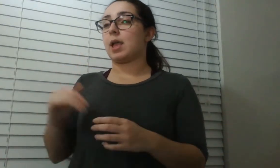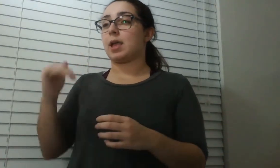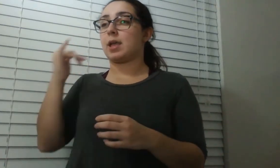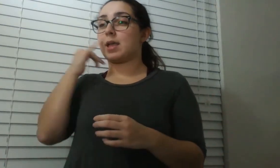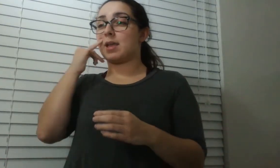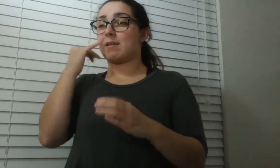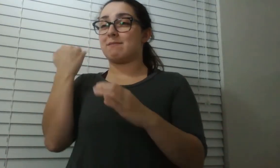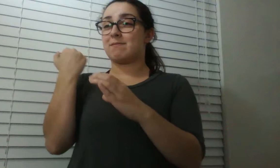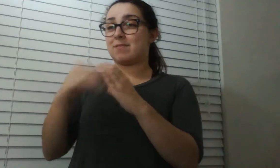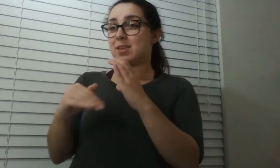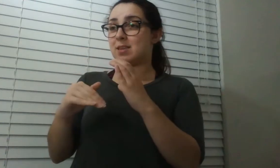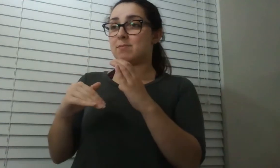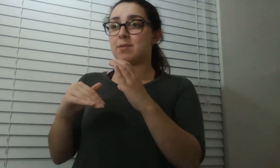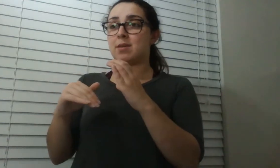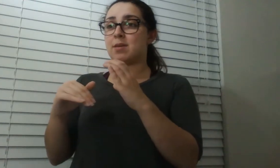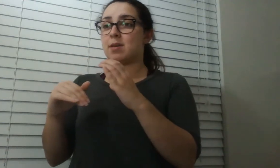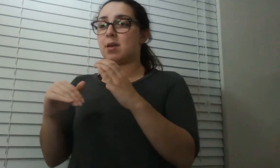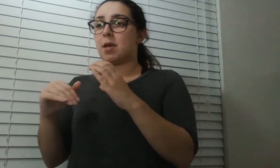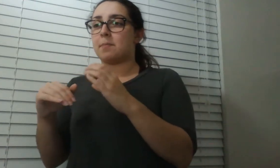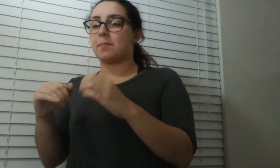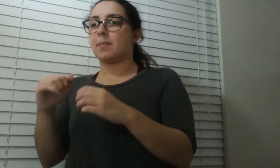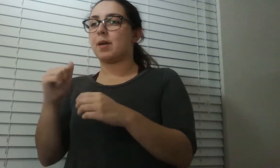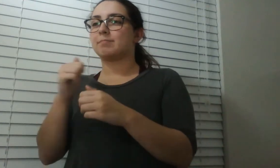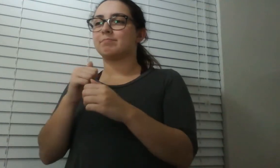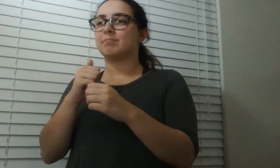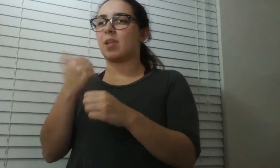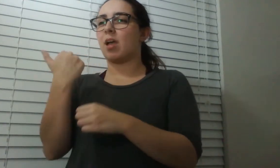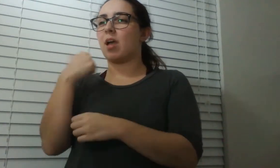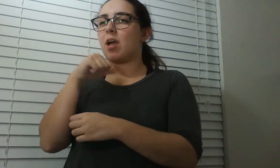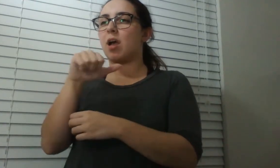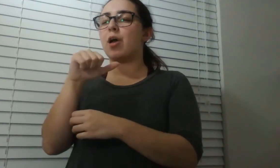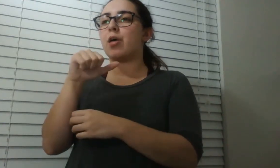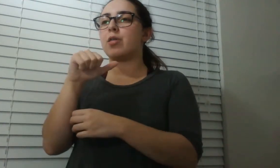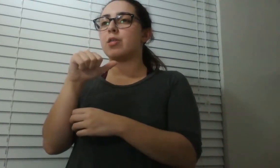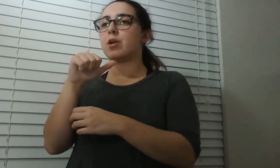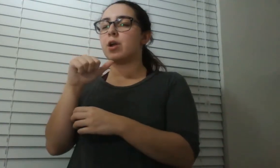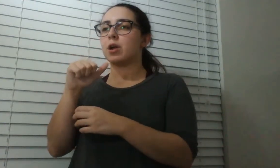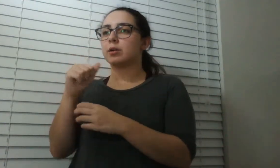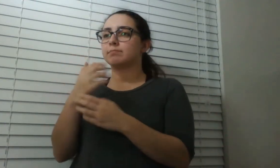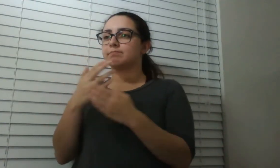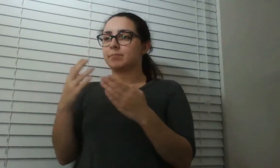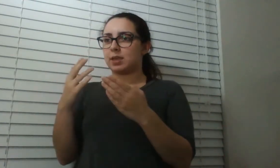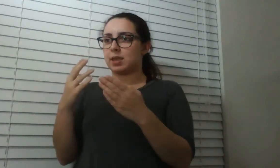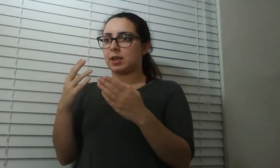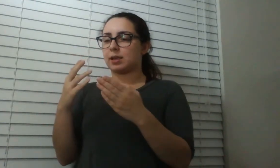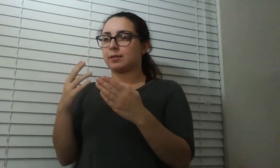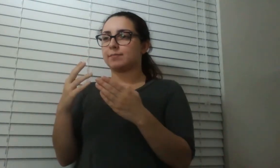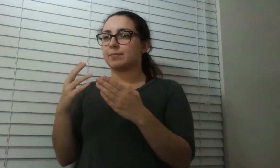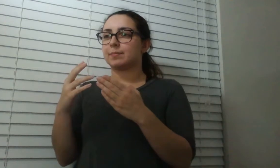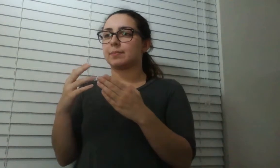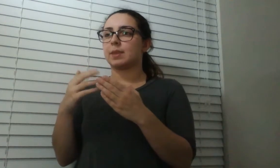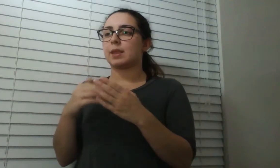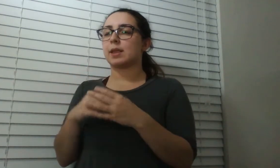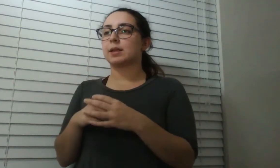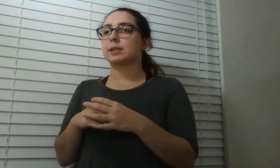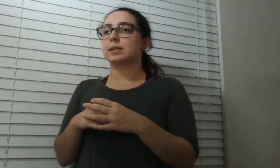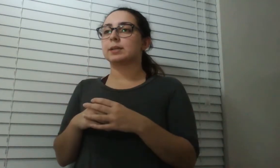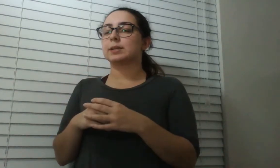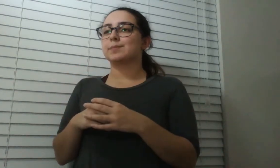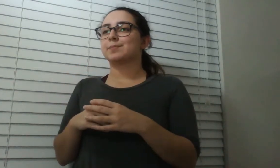have given it a special place of honor. But since it arrived from a machine to my machine, and then out of the